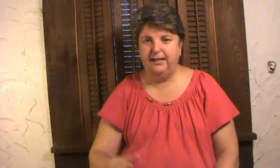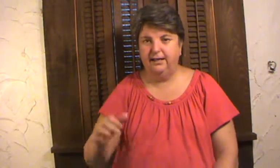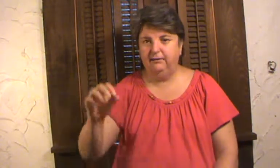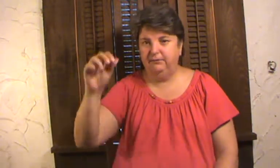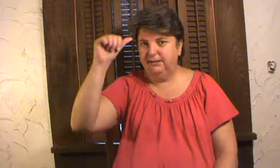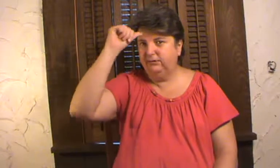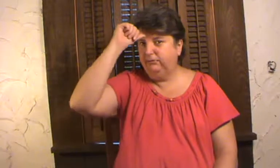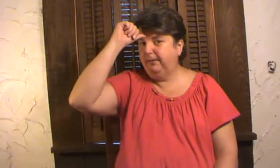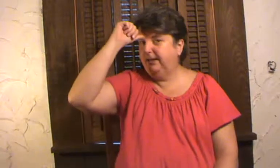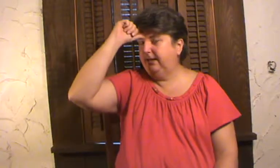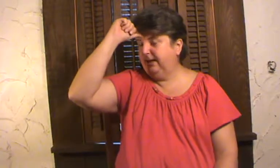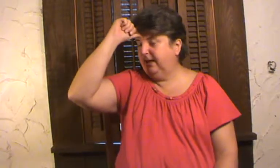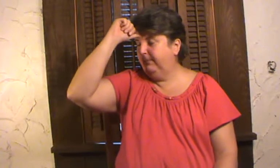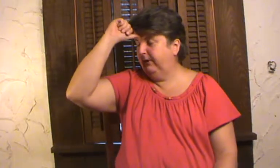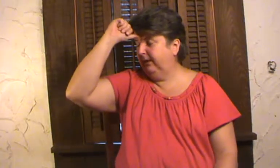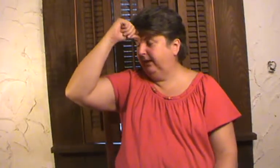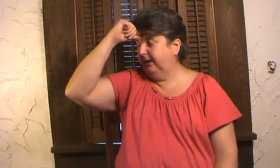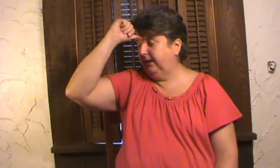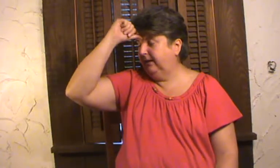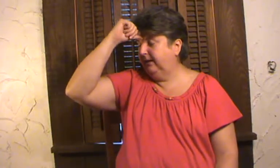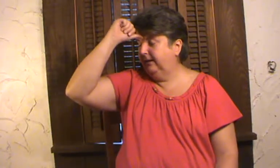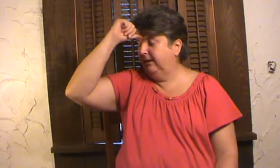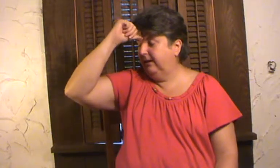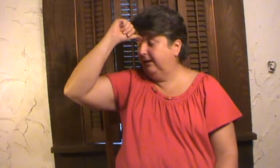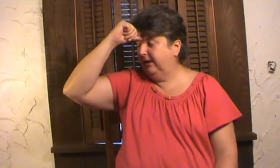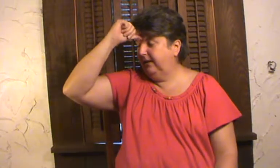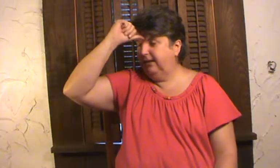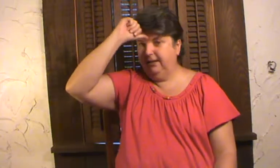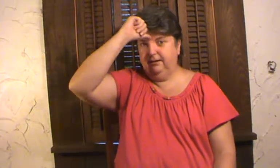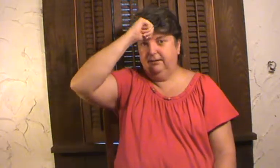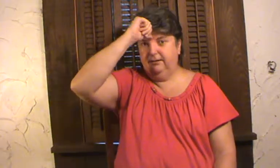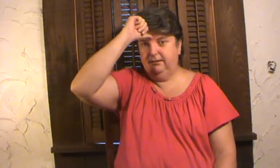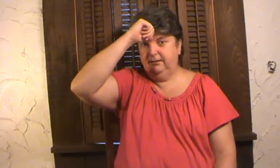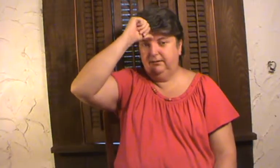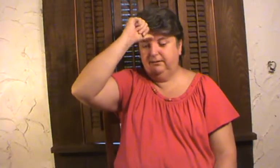Indian, this is from India, not American Indian. Indian.